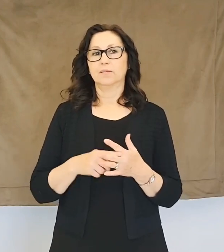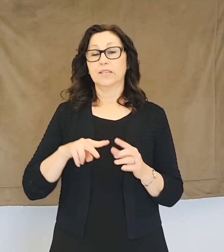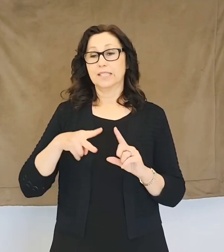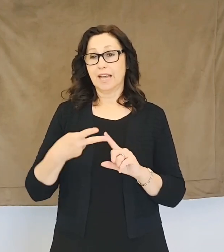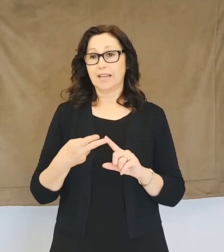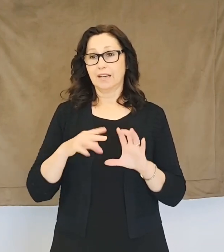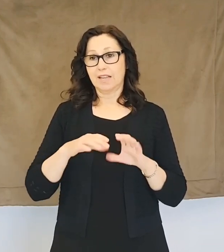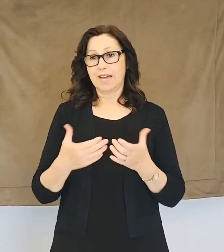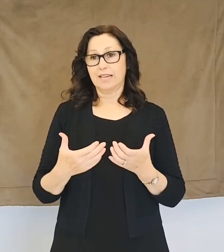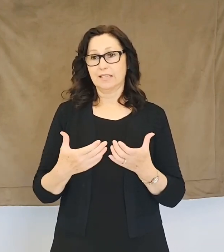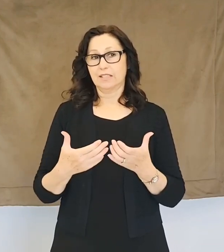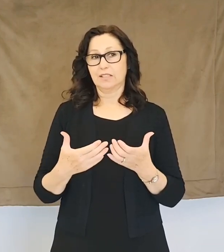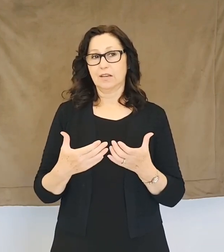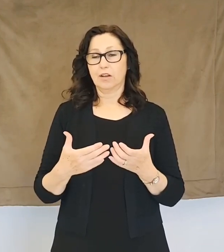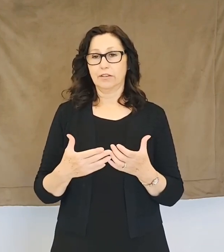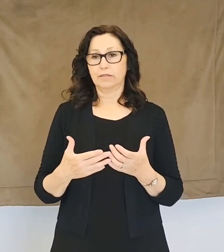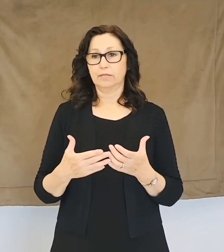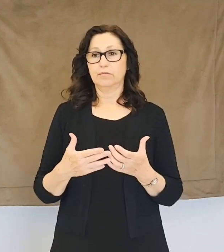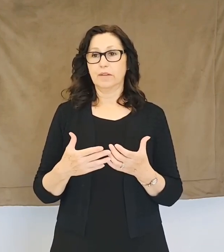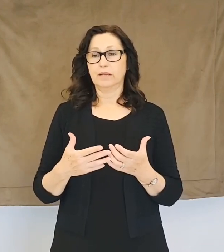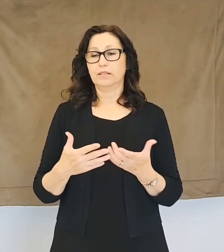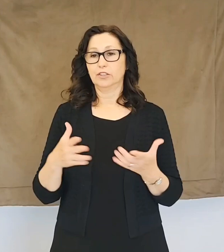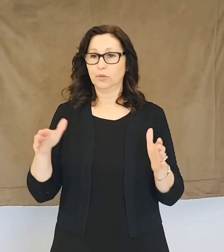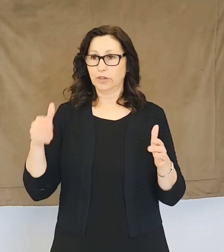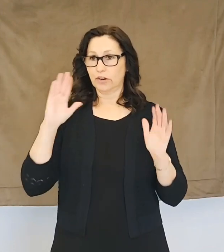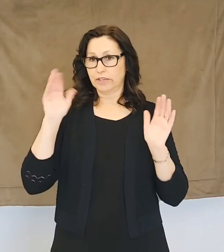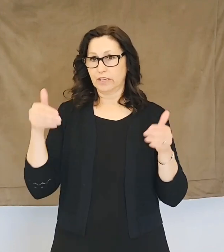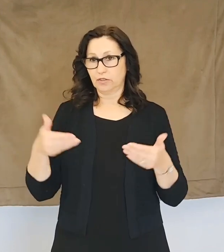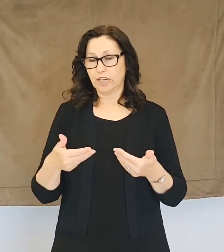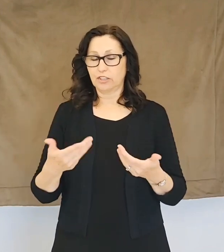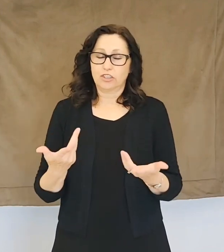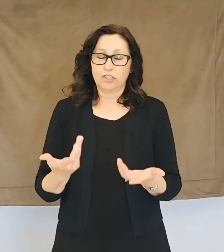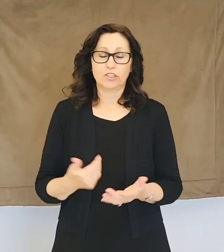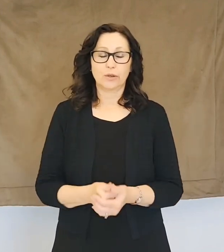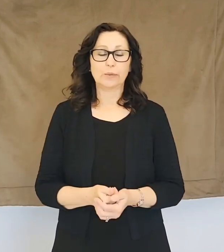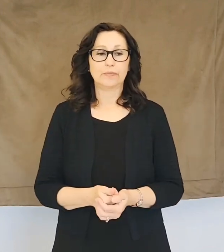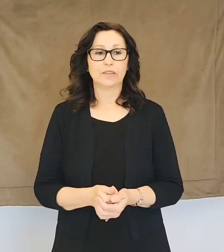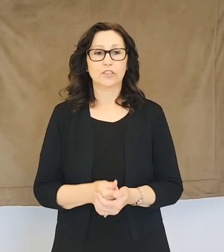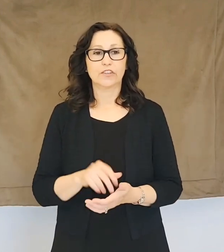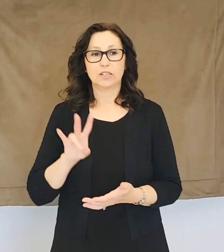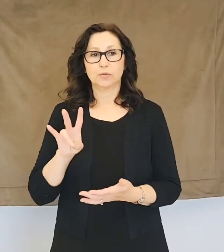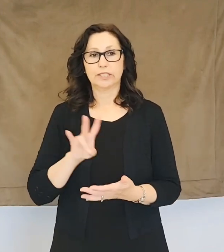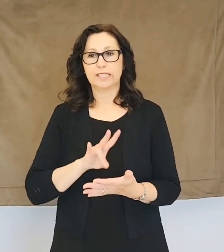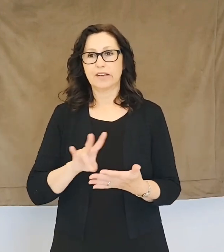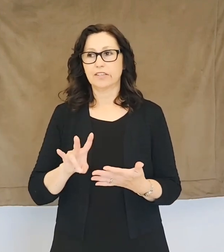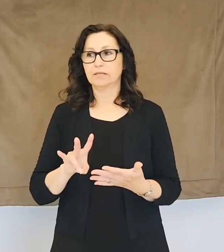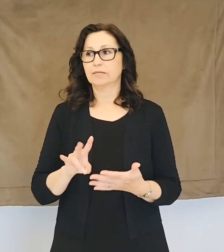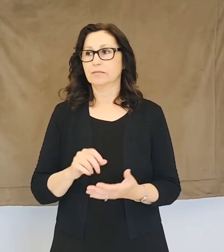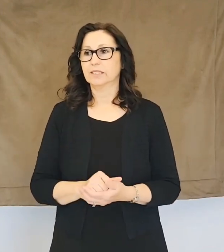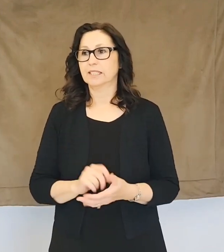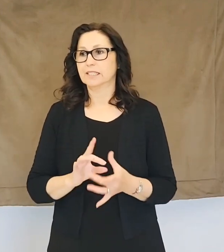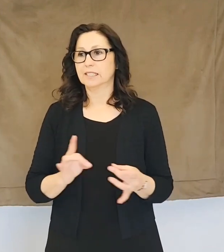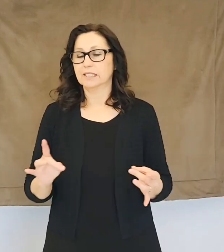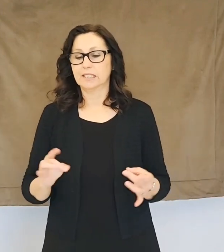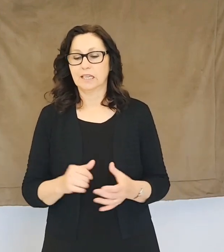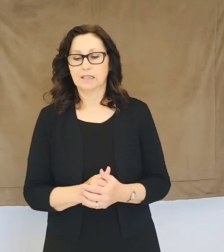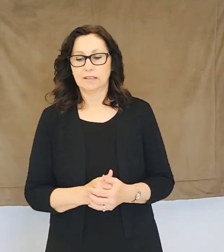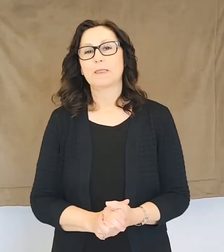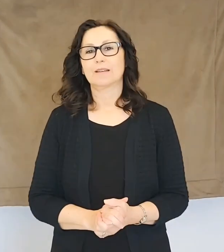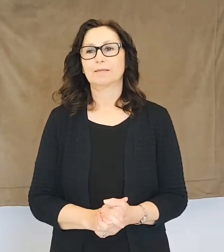the second class on doing our introduction. So that's really 7 sentences. For the